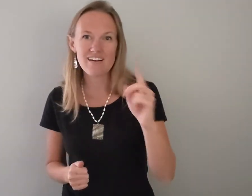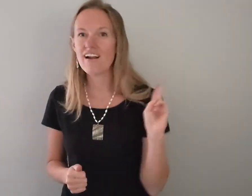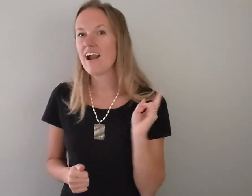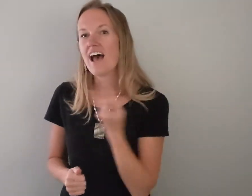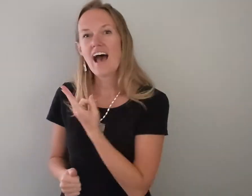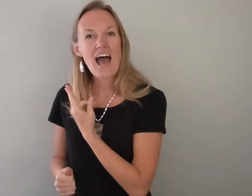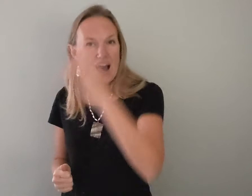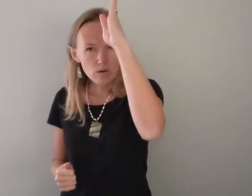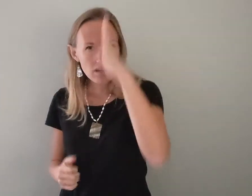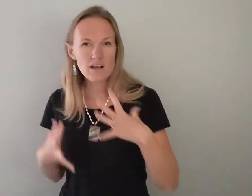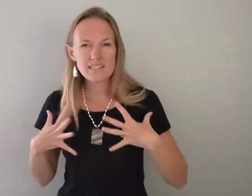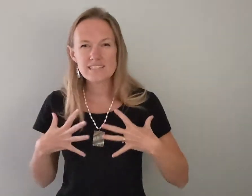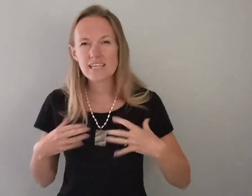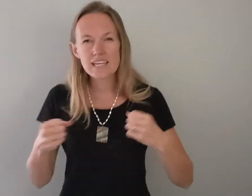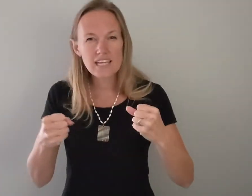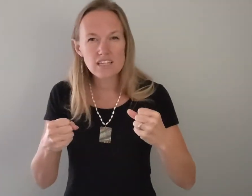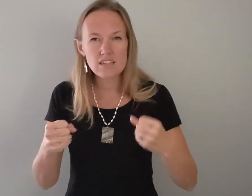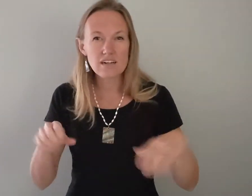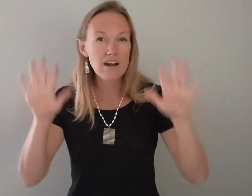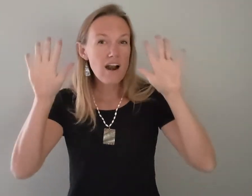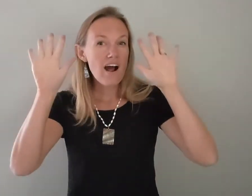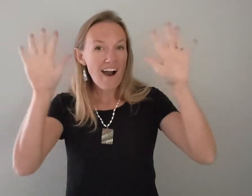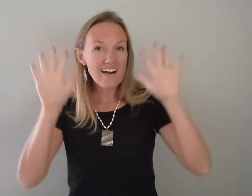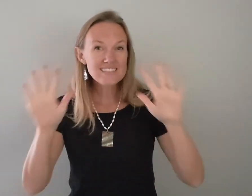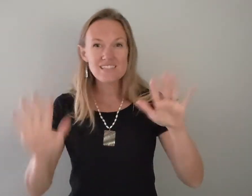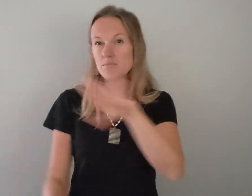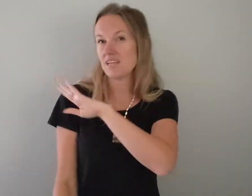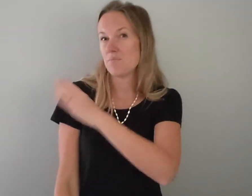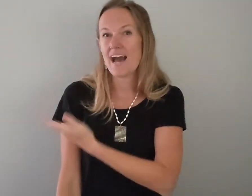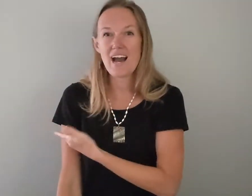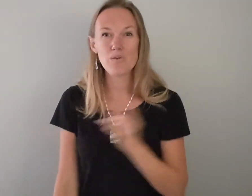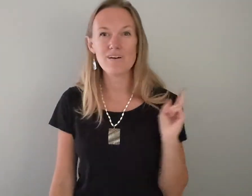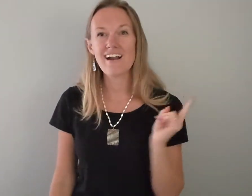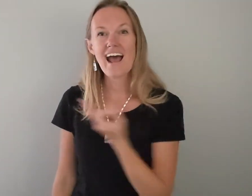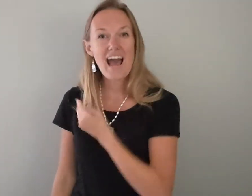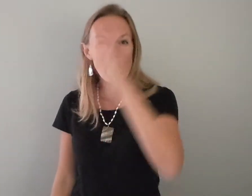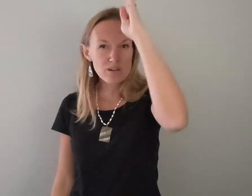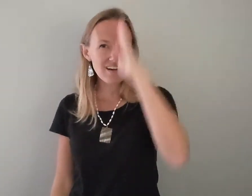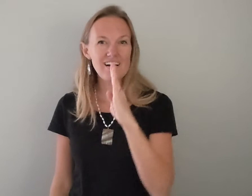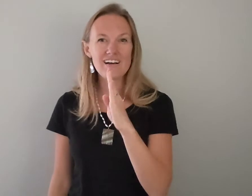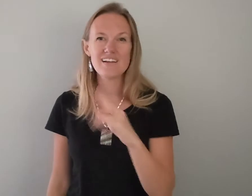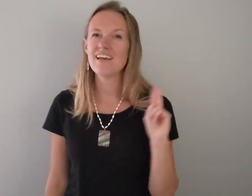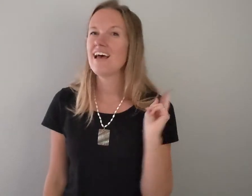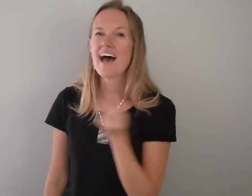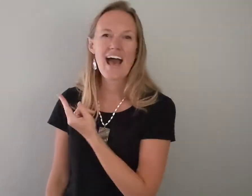other. Our God is healer, awesome in power. Our God,